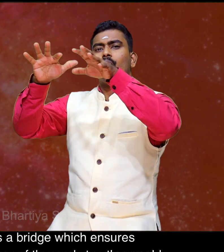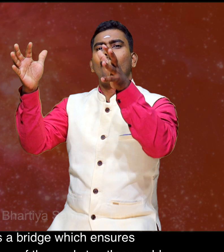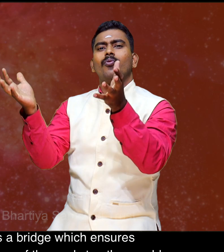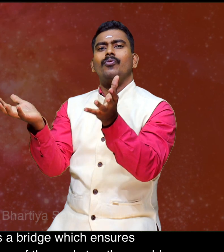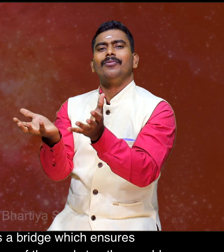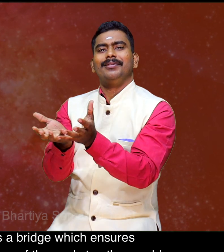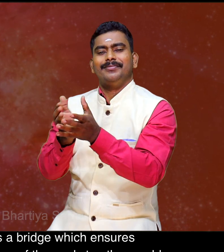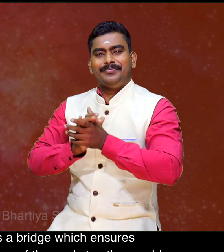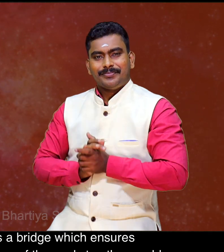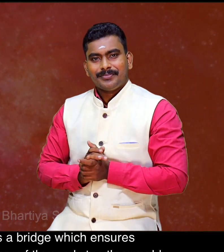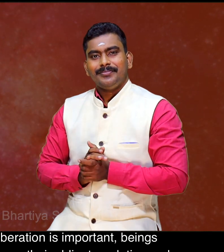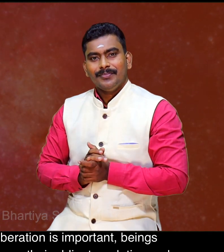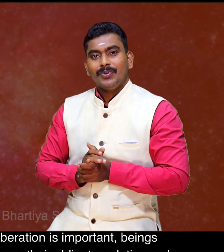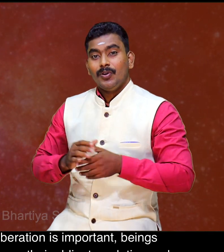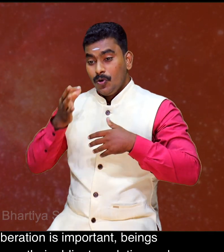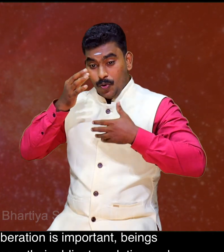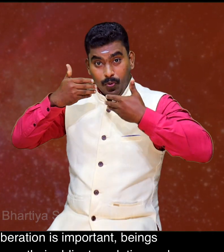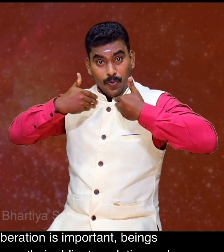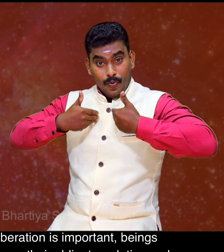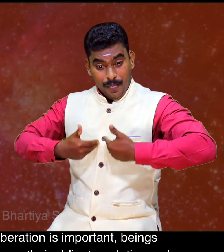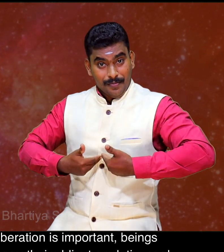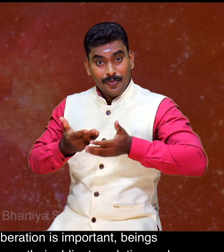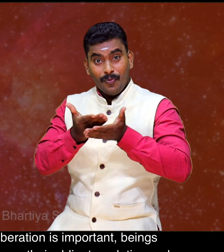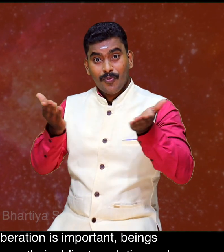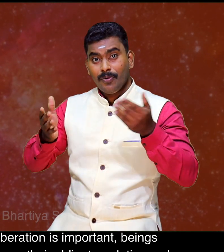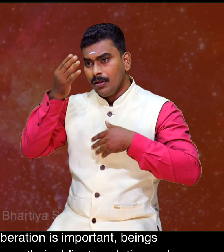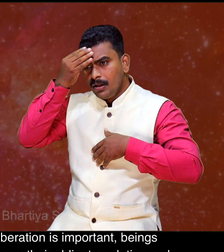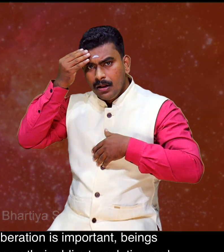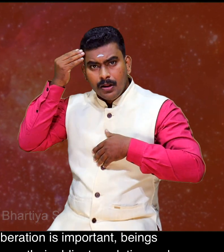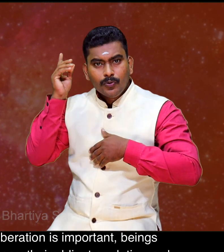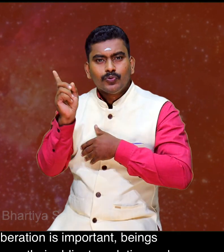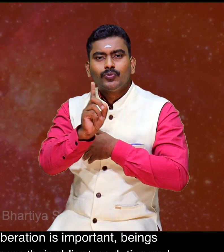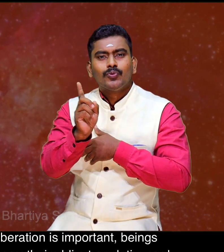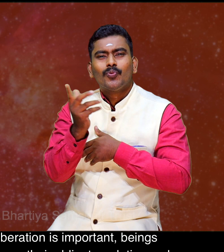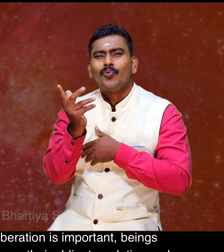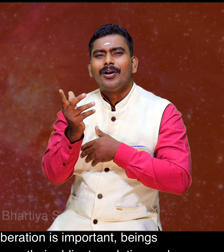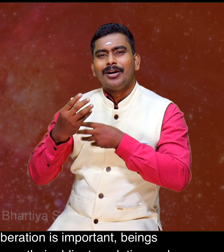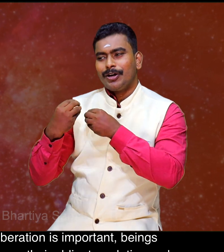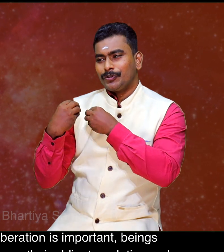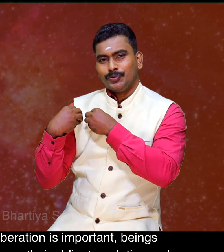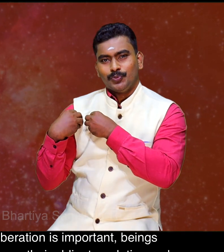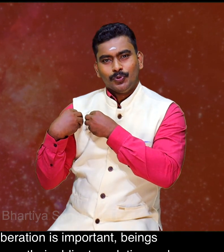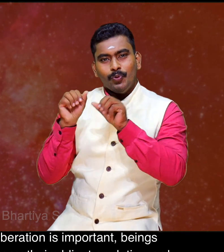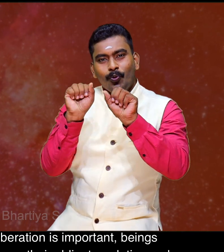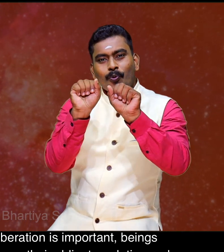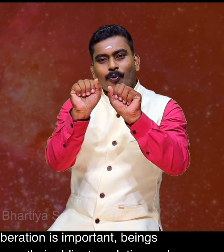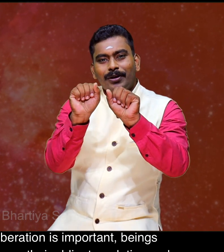other worlds. While liberation is important, human beings cannot ignore their obligatory